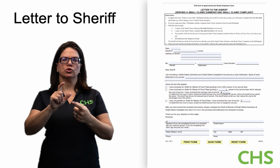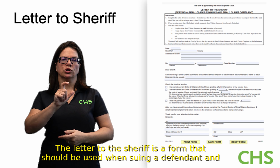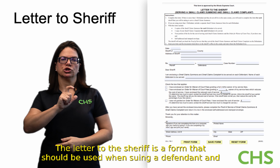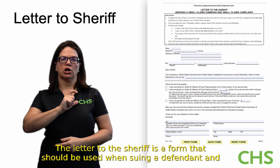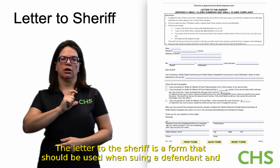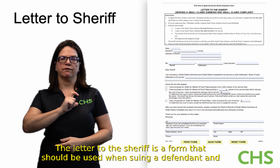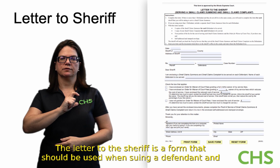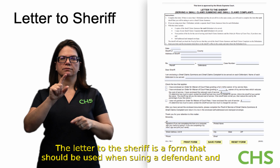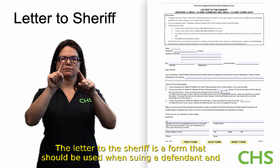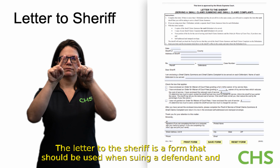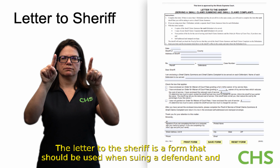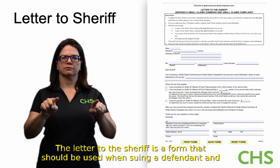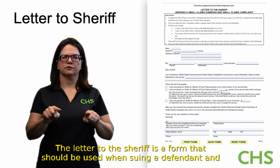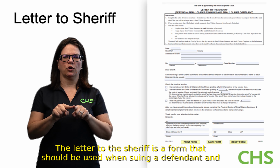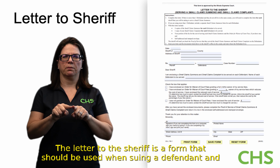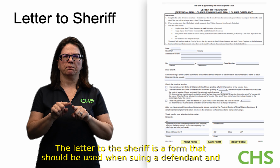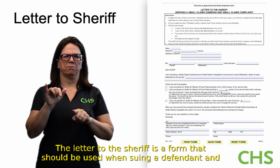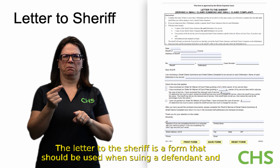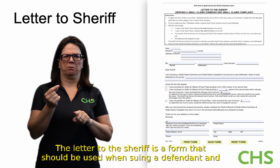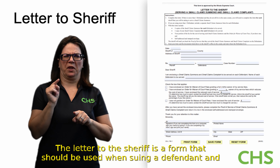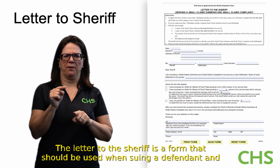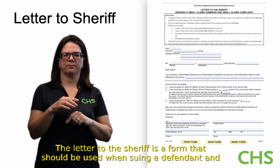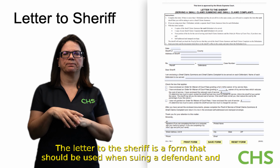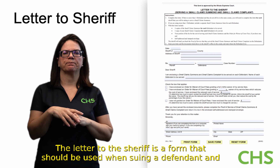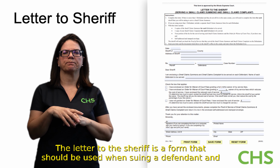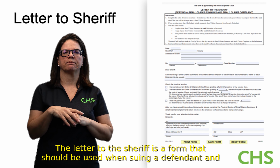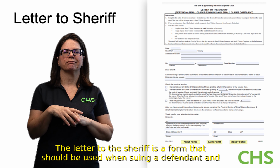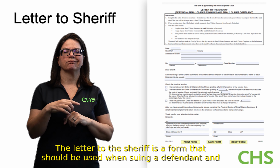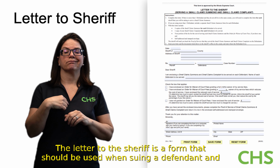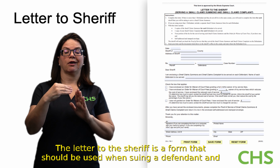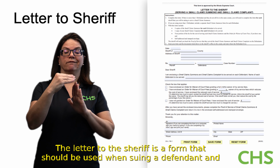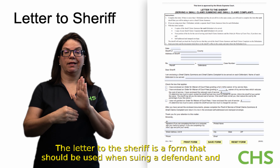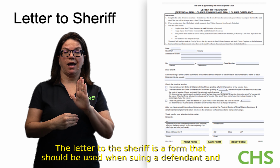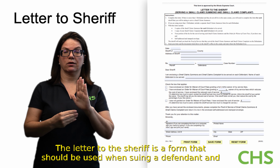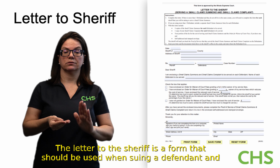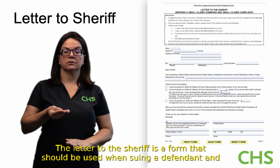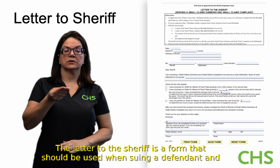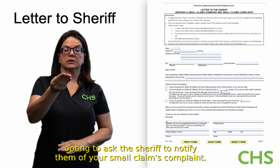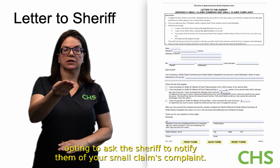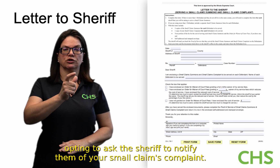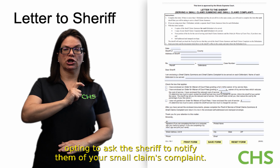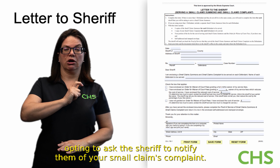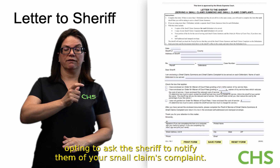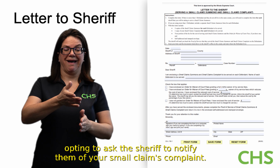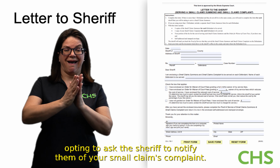The letter to the sheriff is a form that should be used when suing a defendant and opting to ask